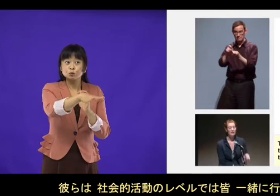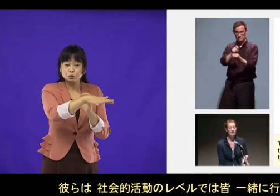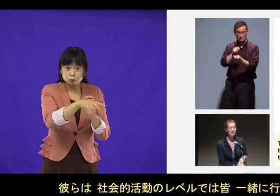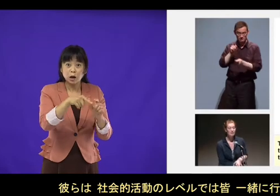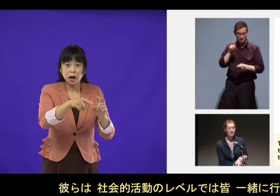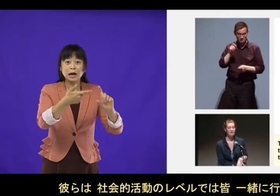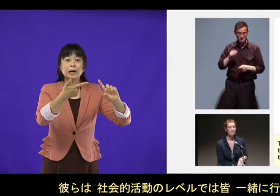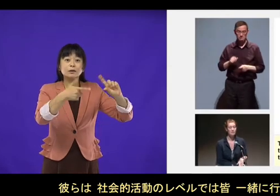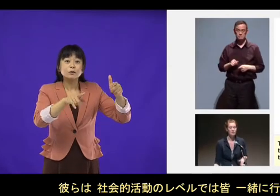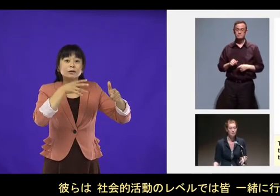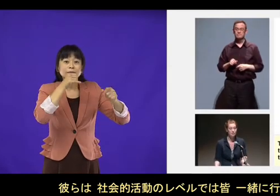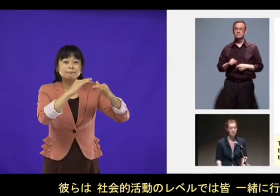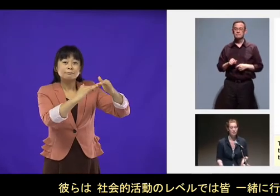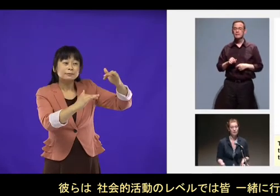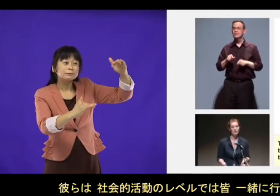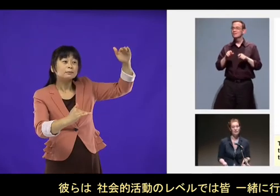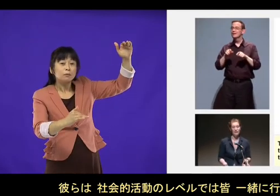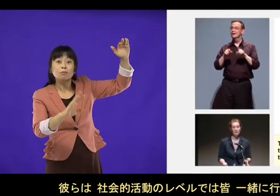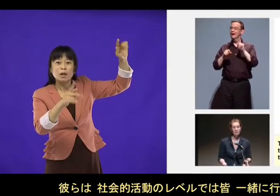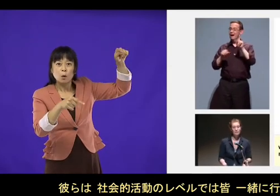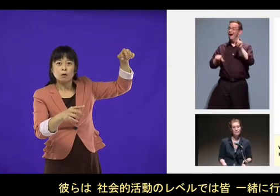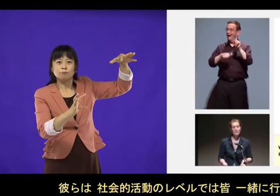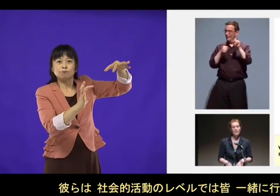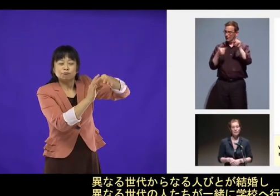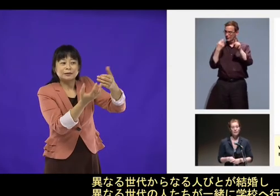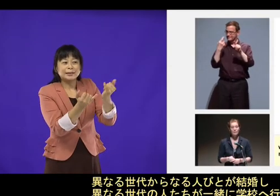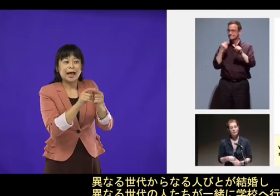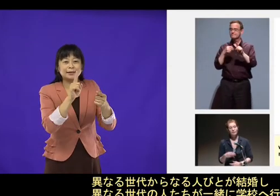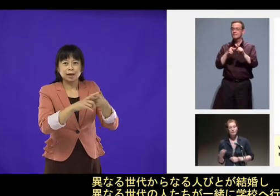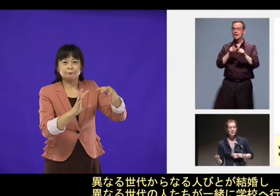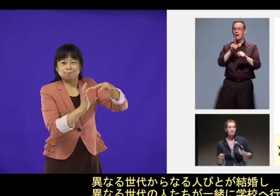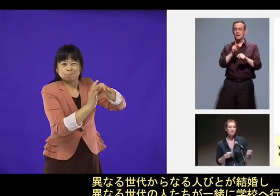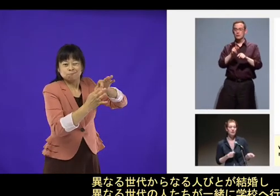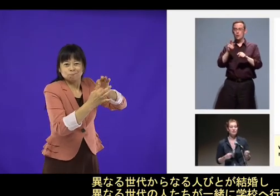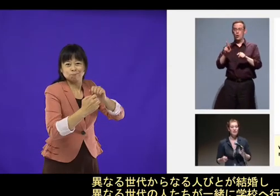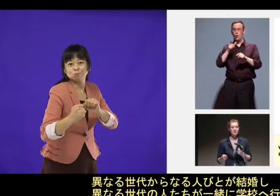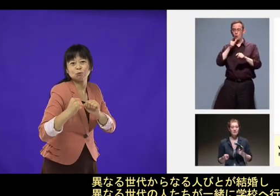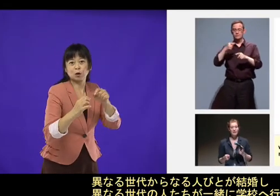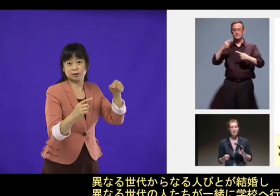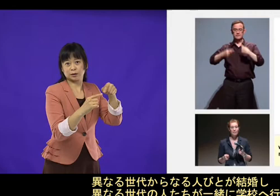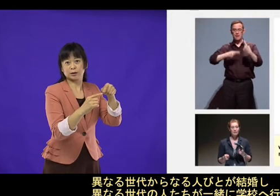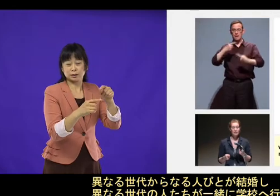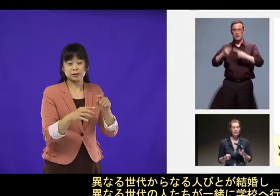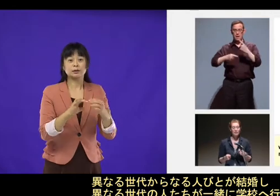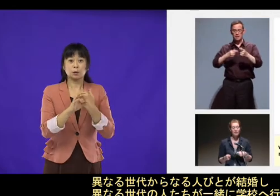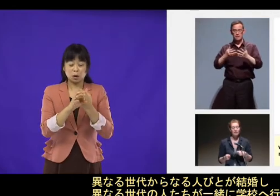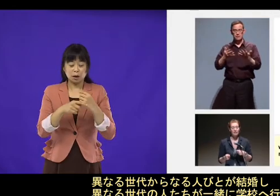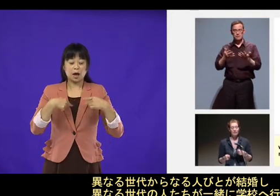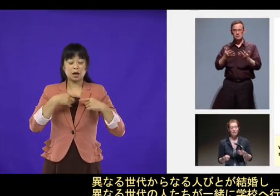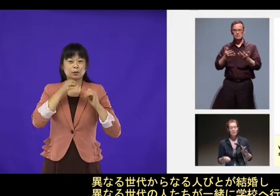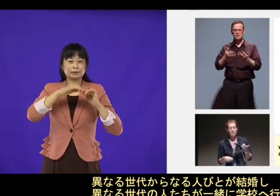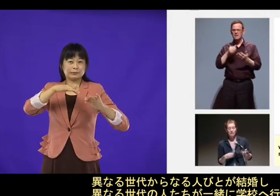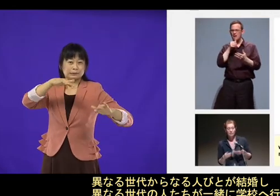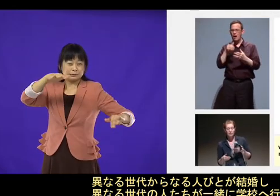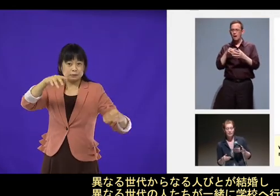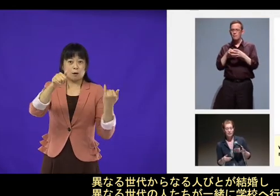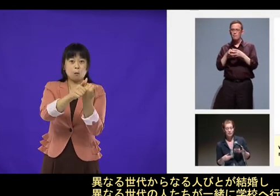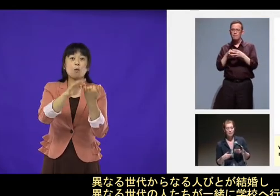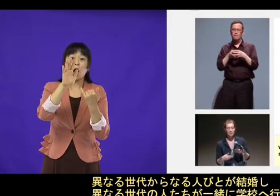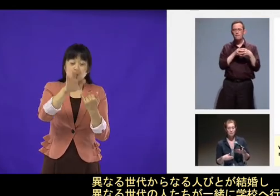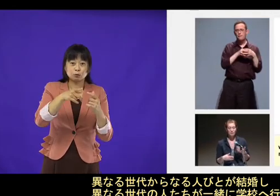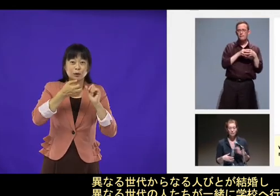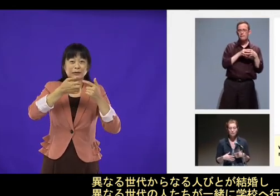they're highly integrated on a social level. So people from different generations, they get married. People of